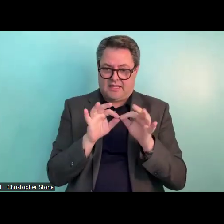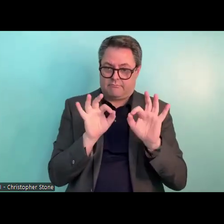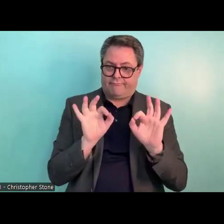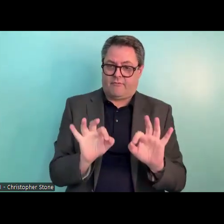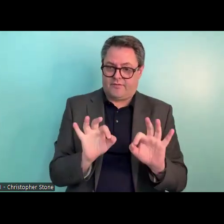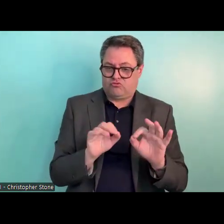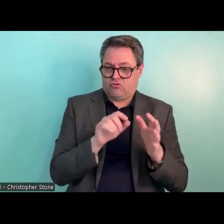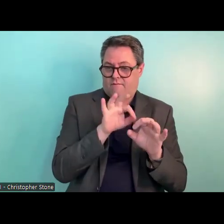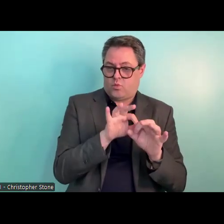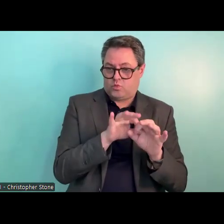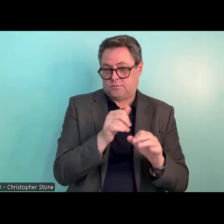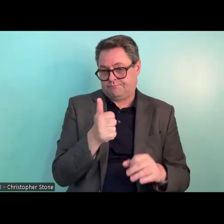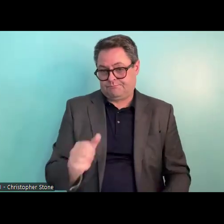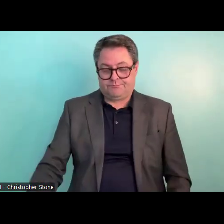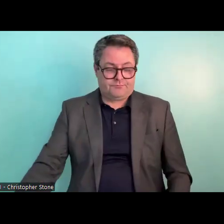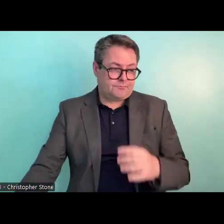I think if people